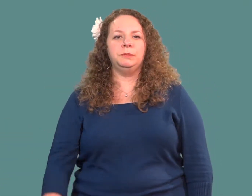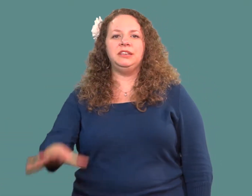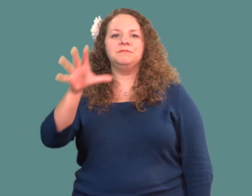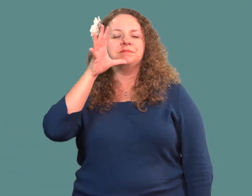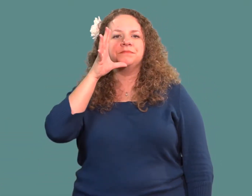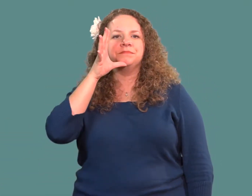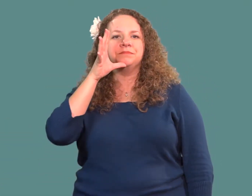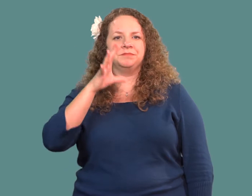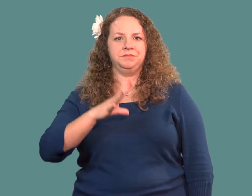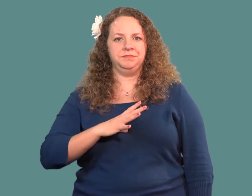Woman,